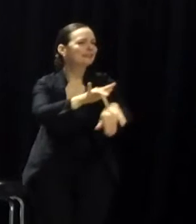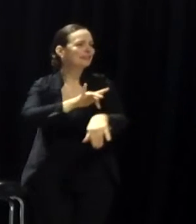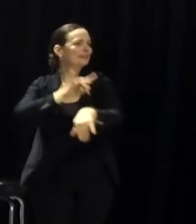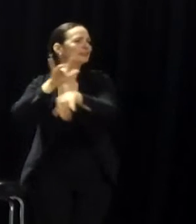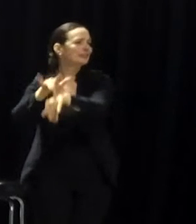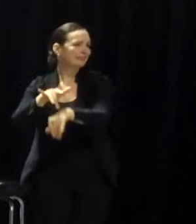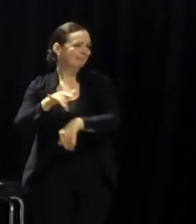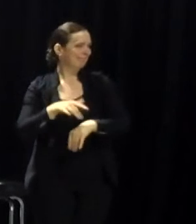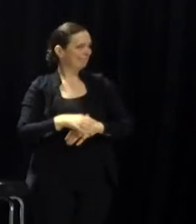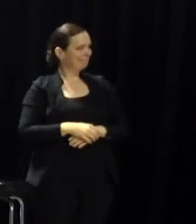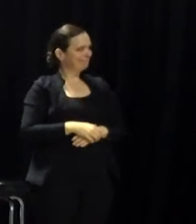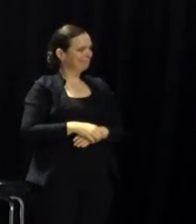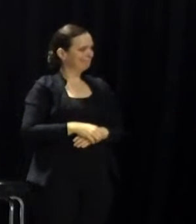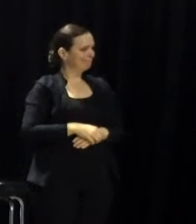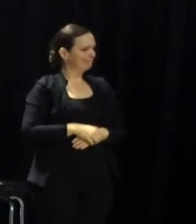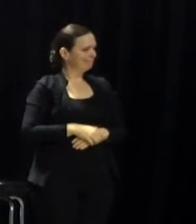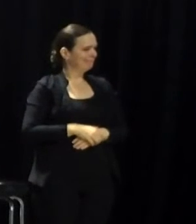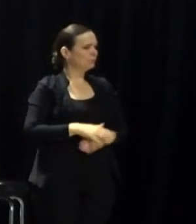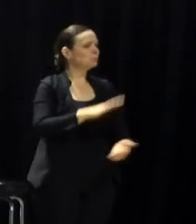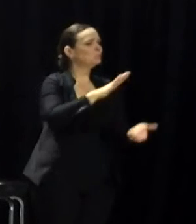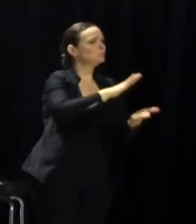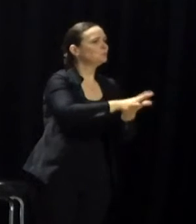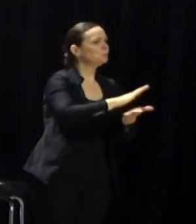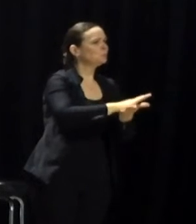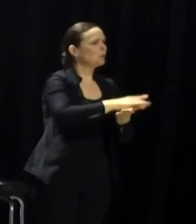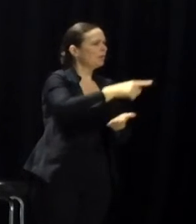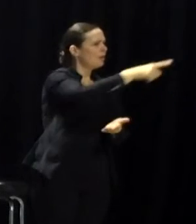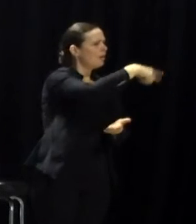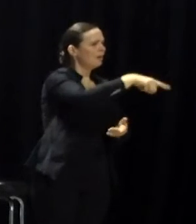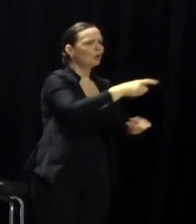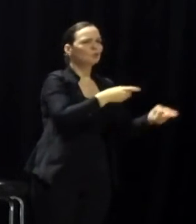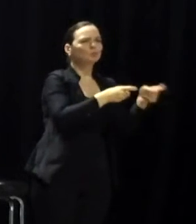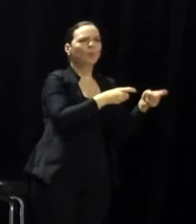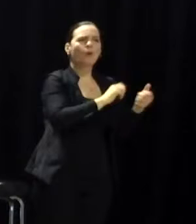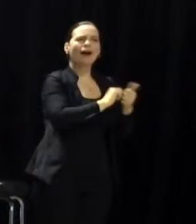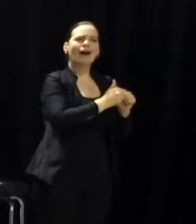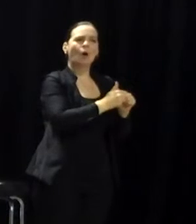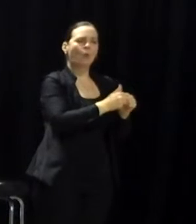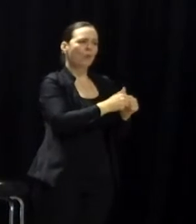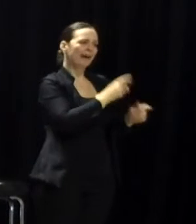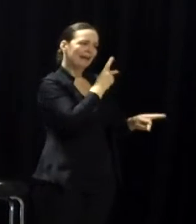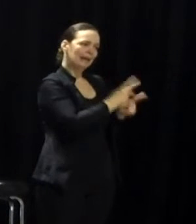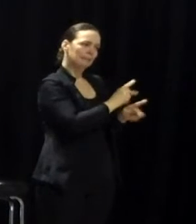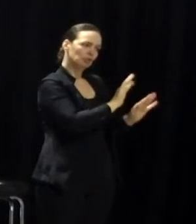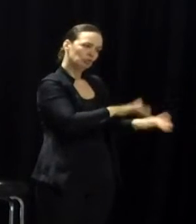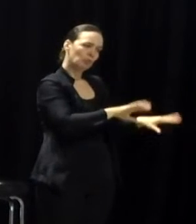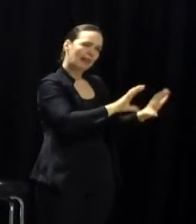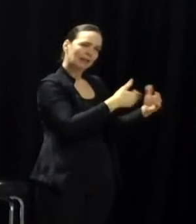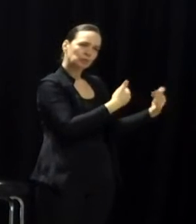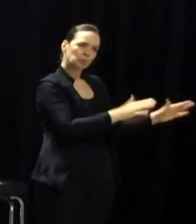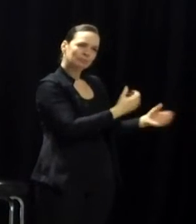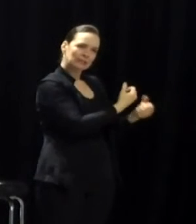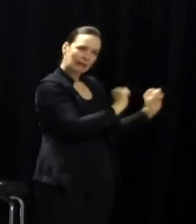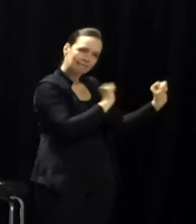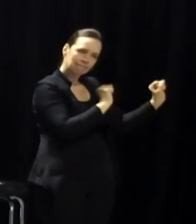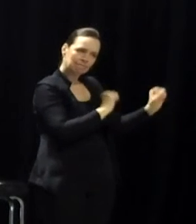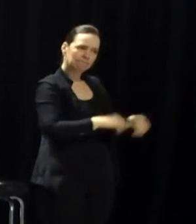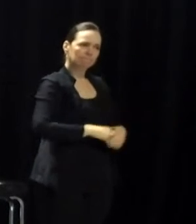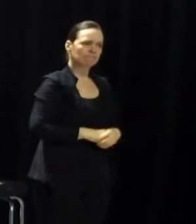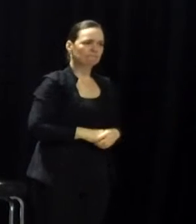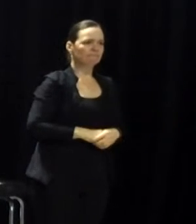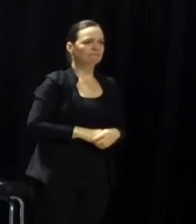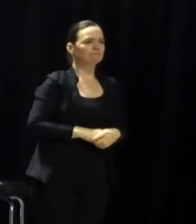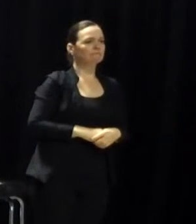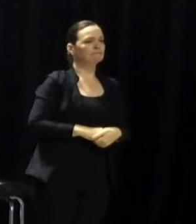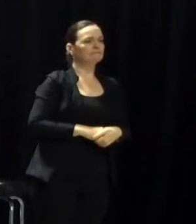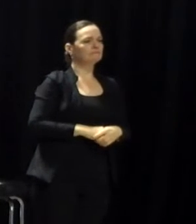I think is important, that as we go through this next month, it will be stressful at times. Let's let the data tell the story,